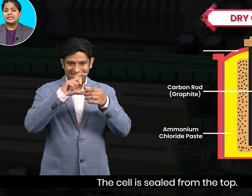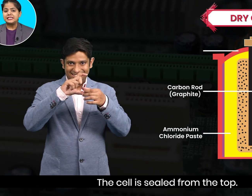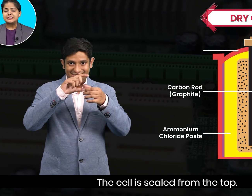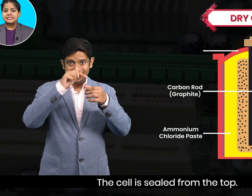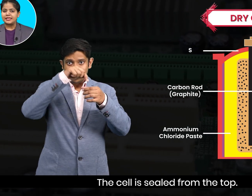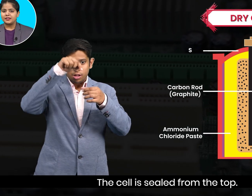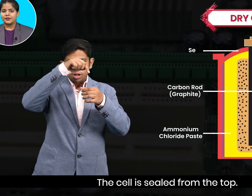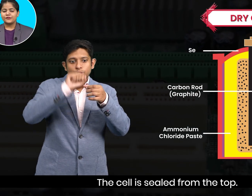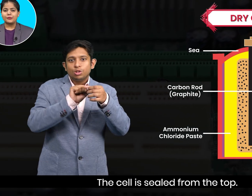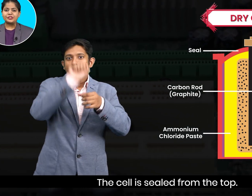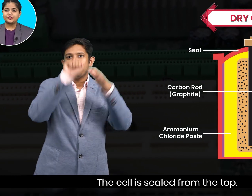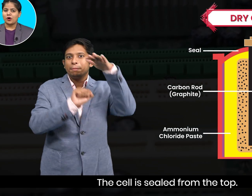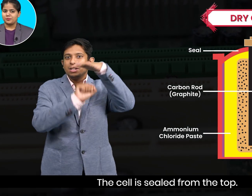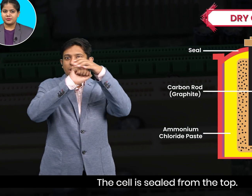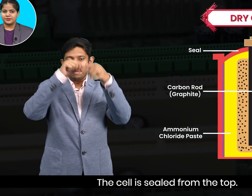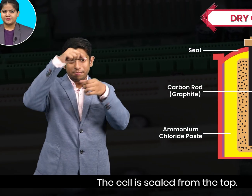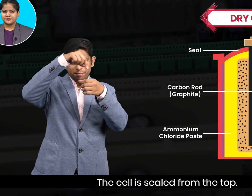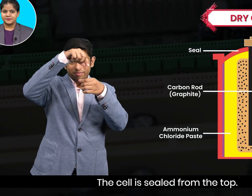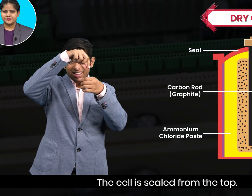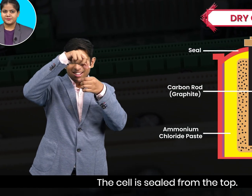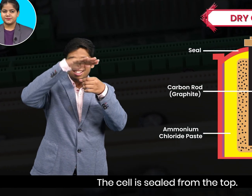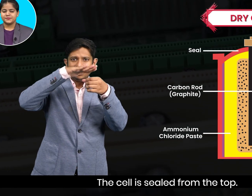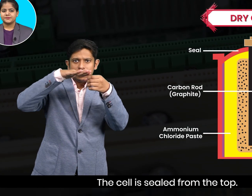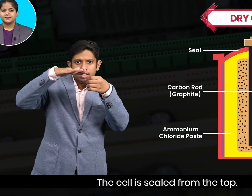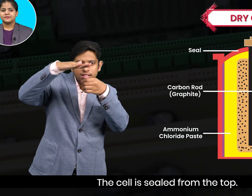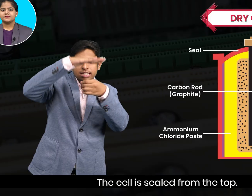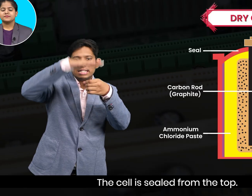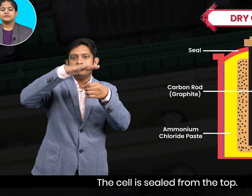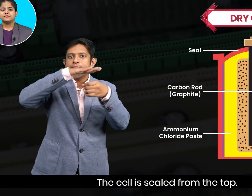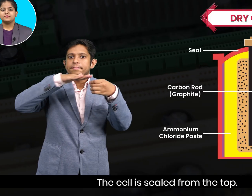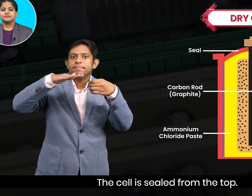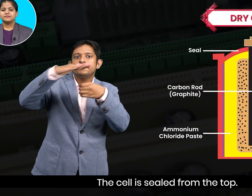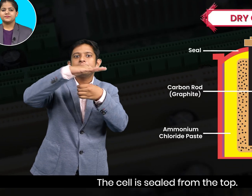The cell is sealed from the top.